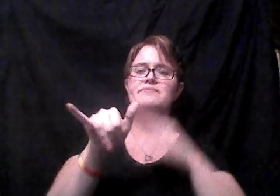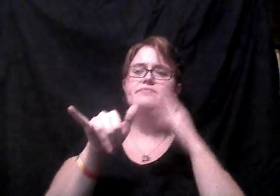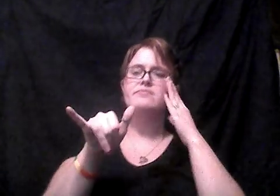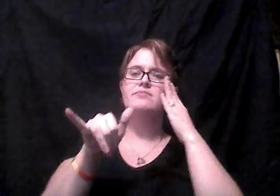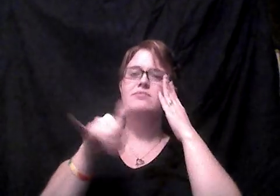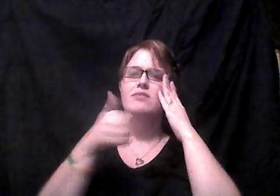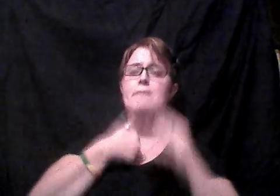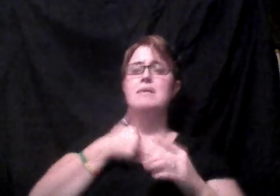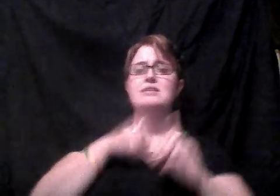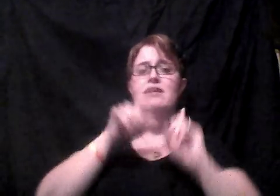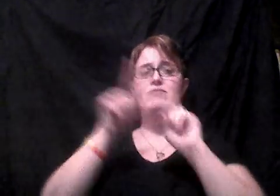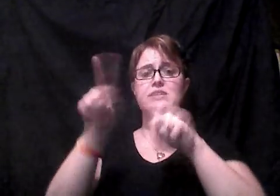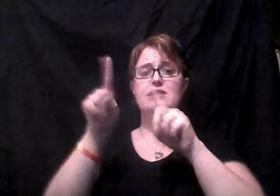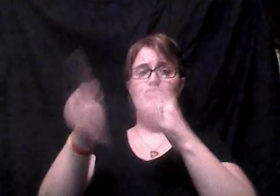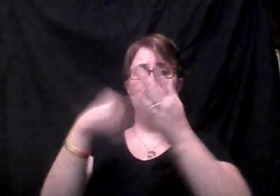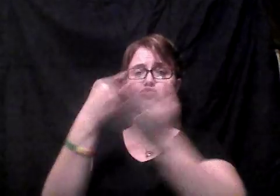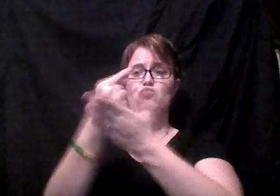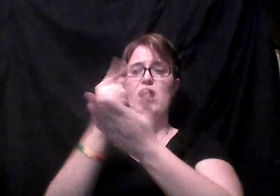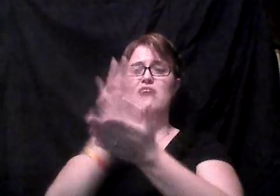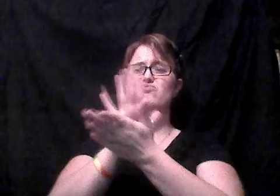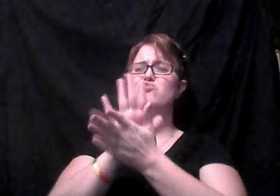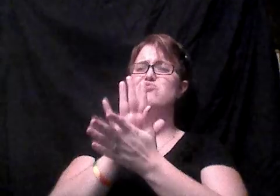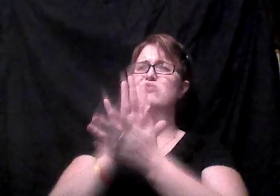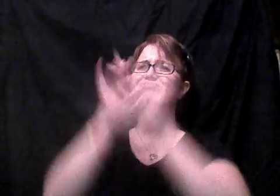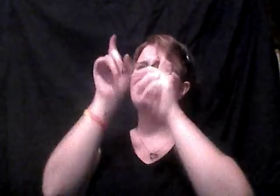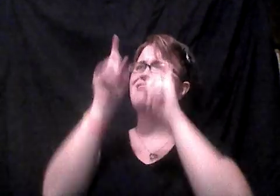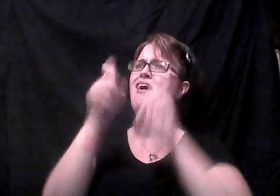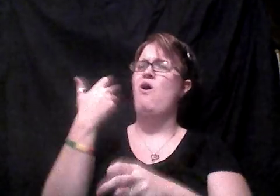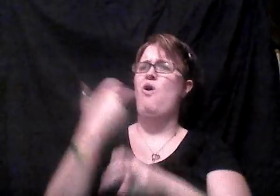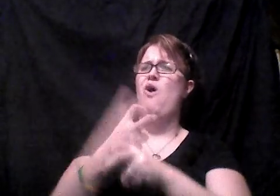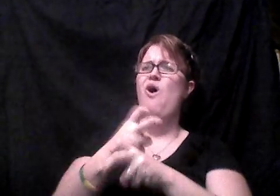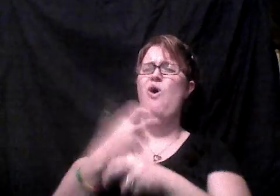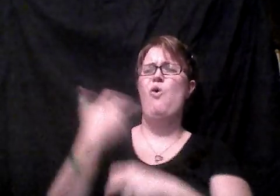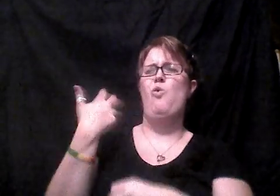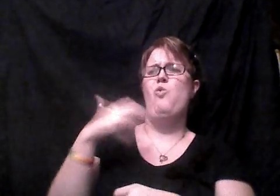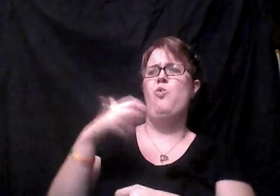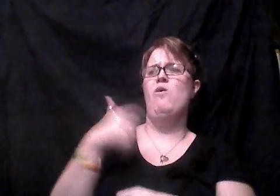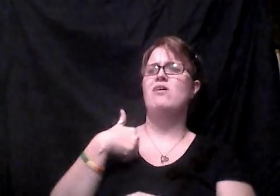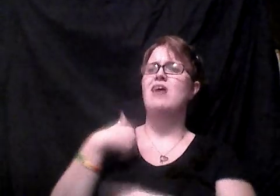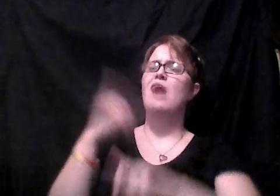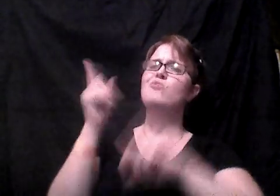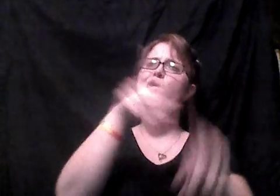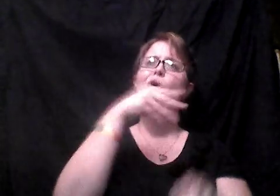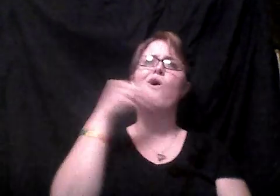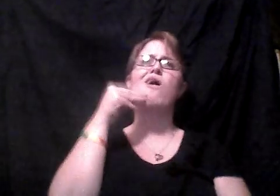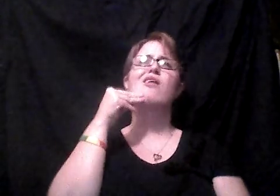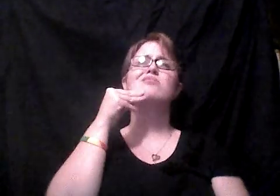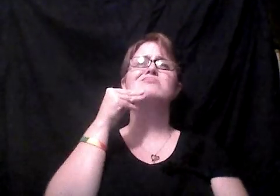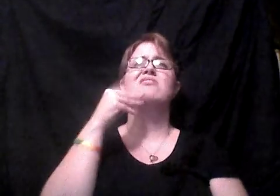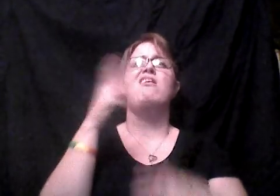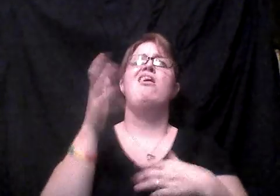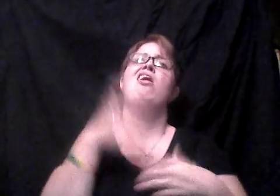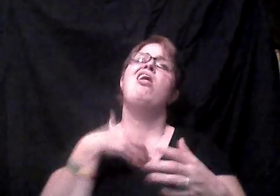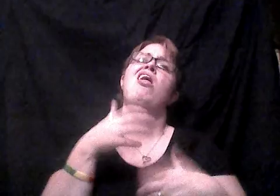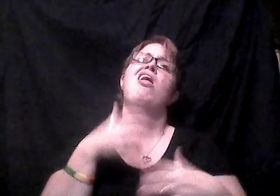hard examinations, I was home pretty much complaining and whining about how hard these PhD tests were. And she just patted my arm and she said,